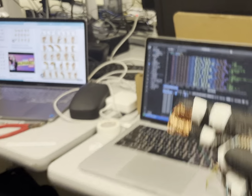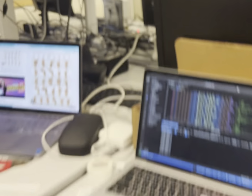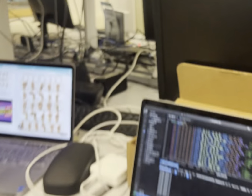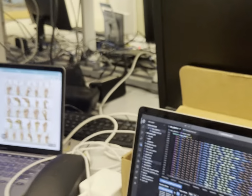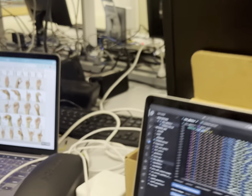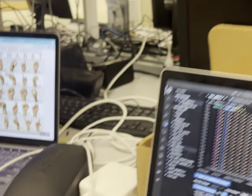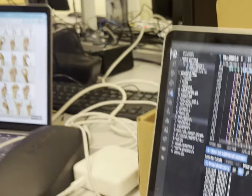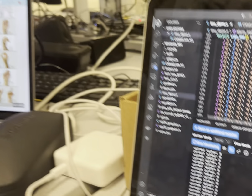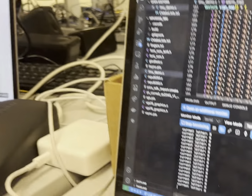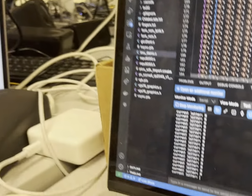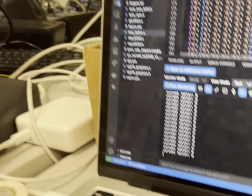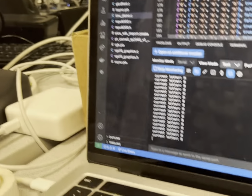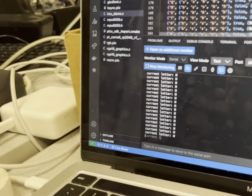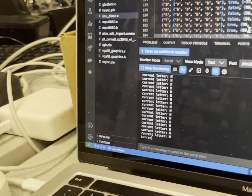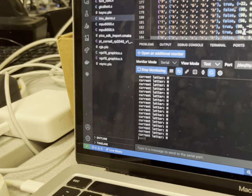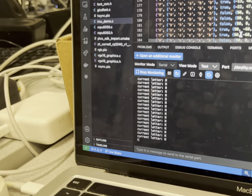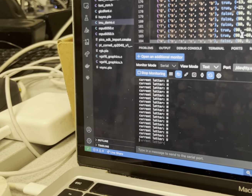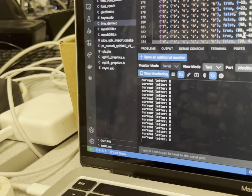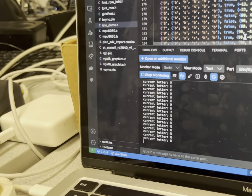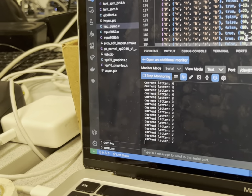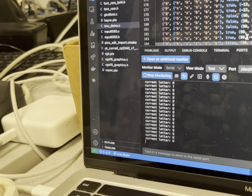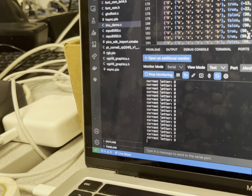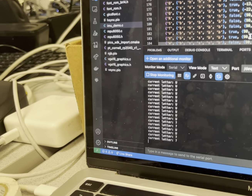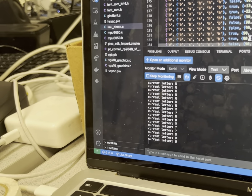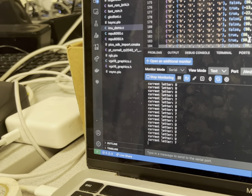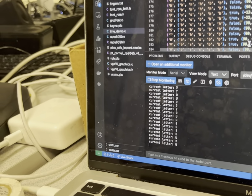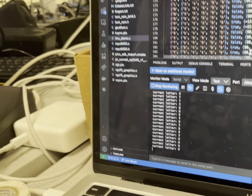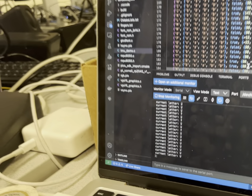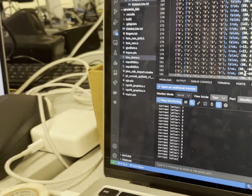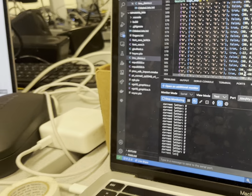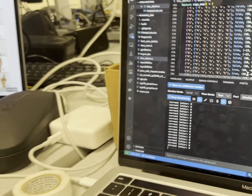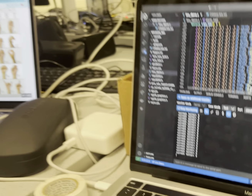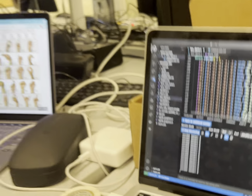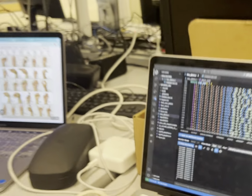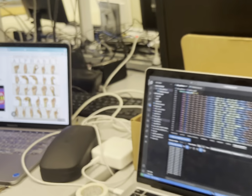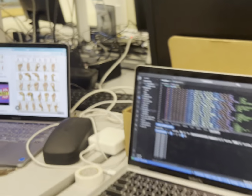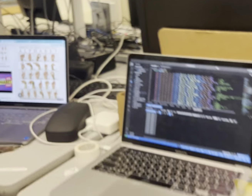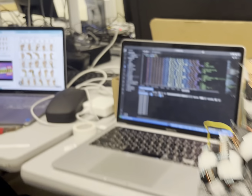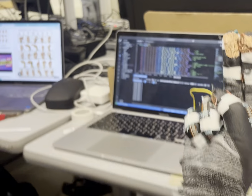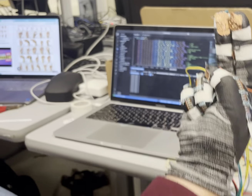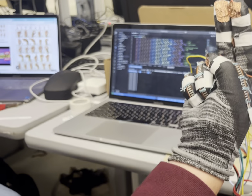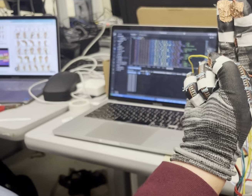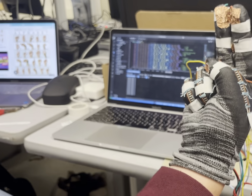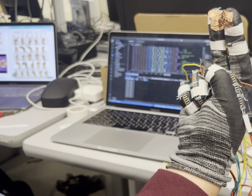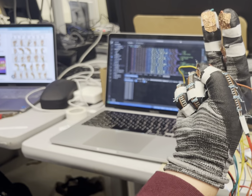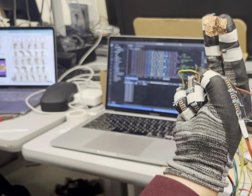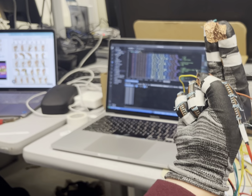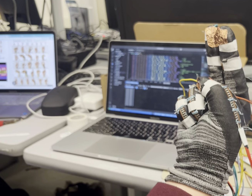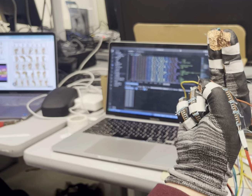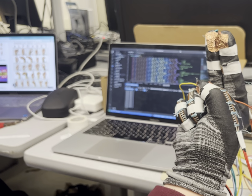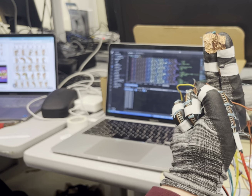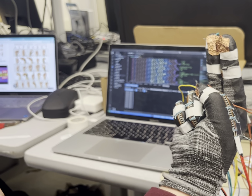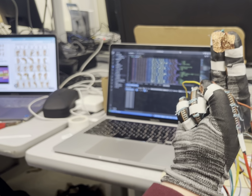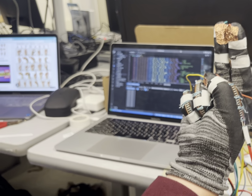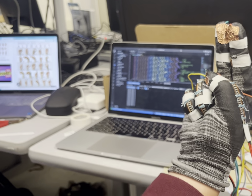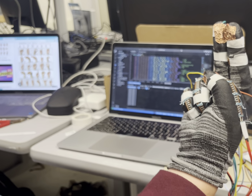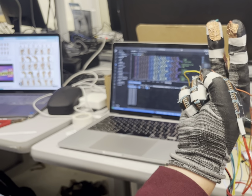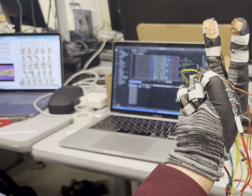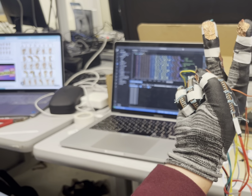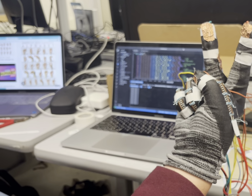accelerometer angles, and U is kind of tilted up like this. And I guess the difference between U and V is just the